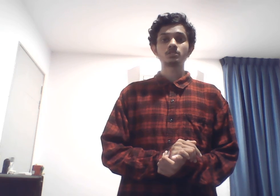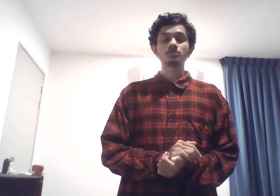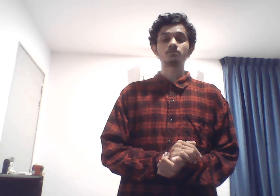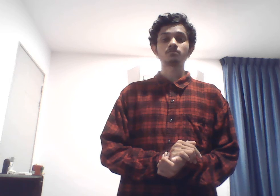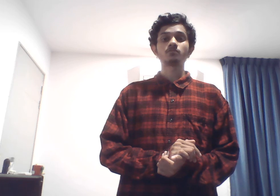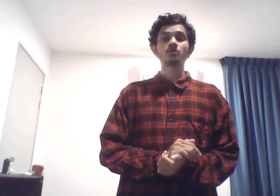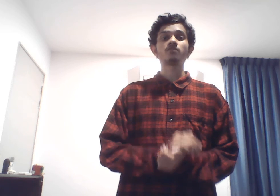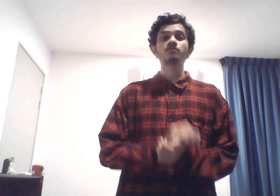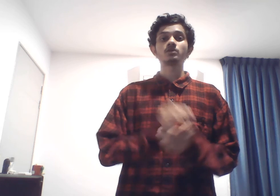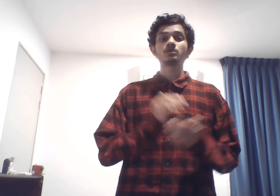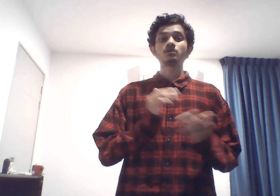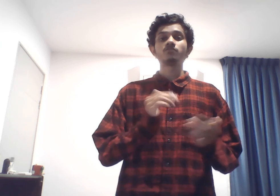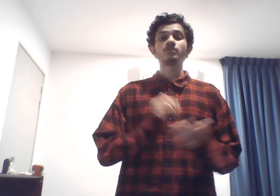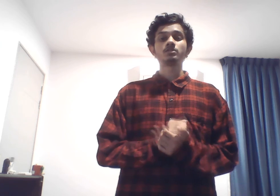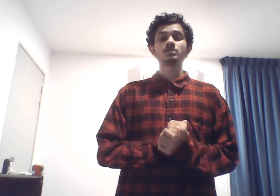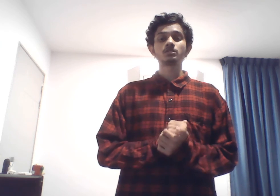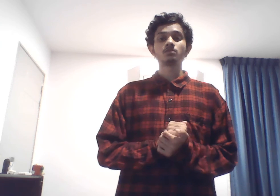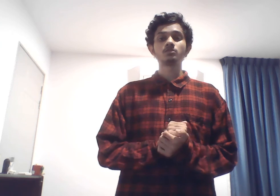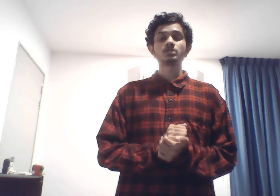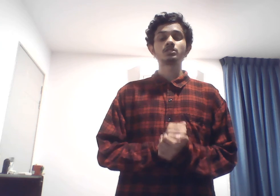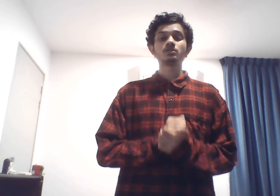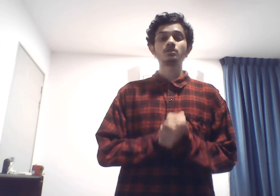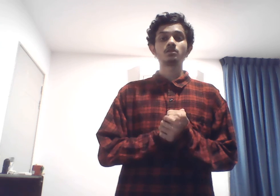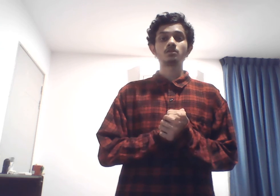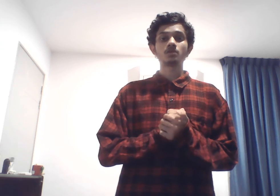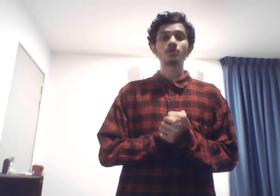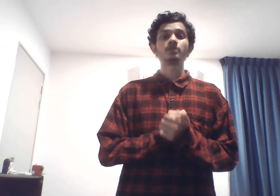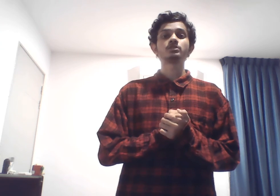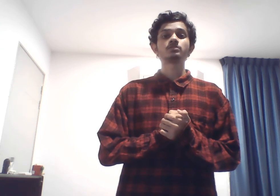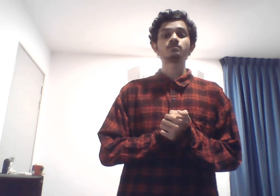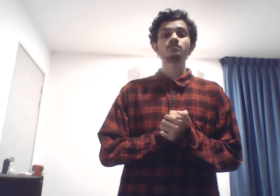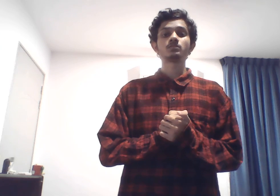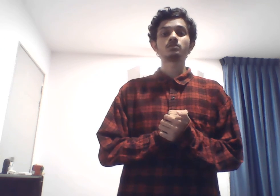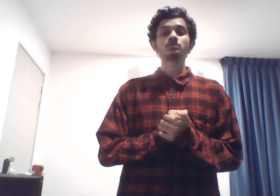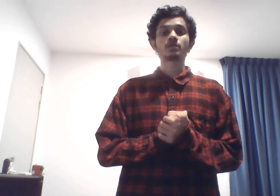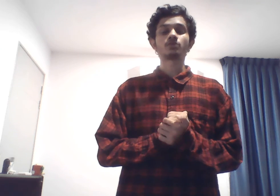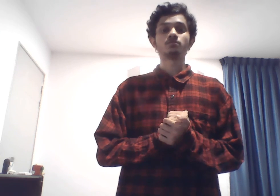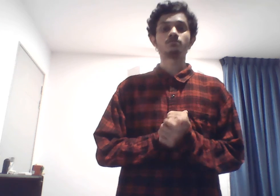presentation of female genital mutilation awareness. Thank you.